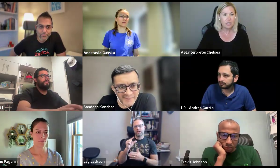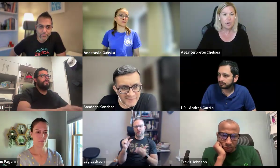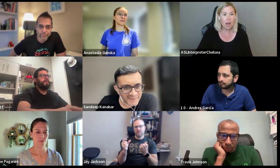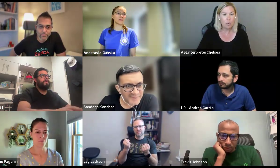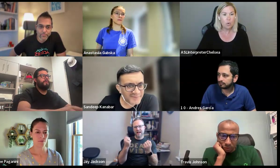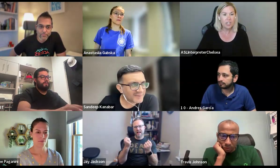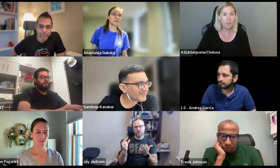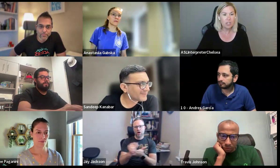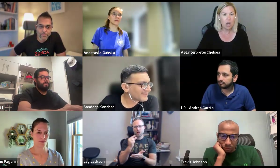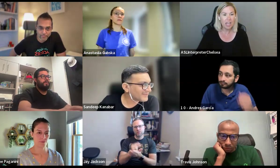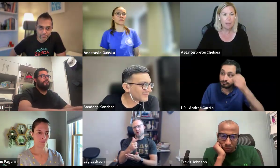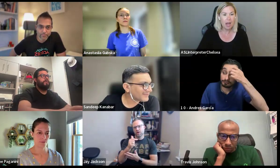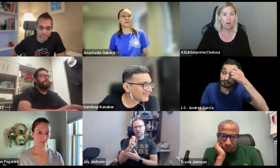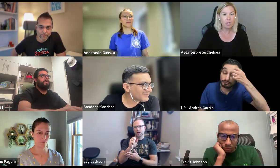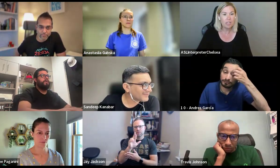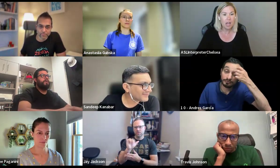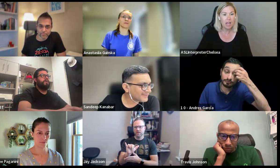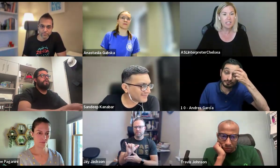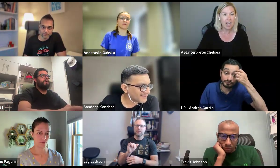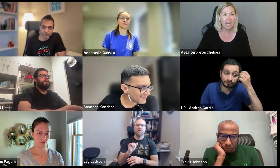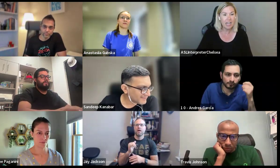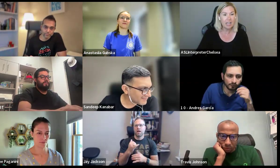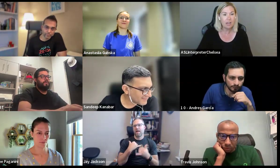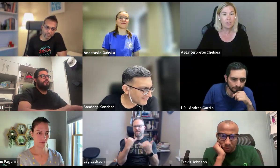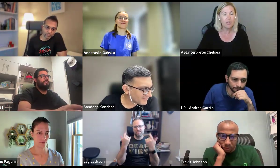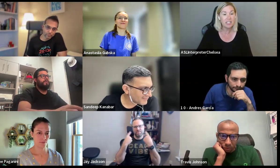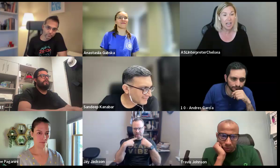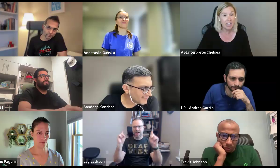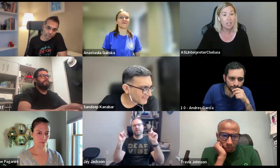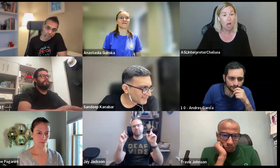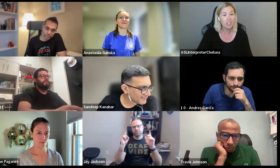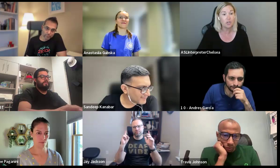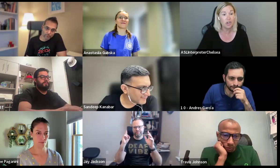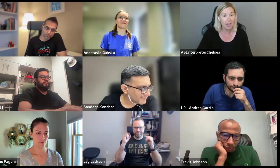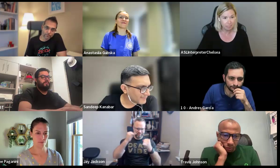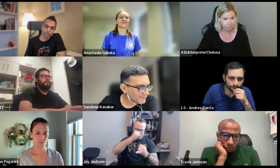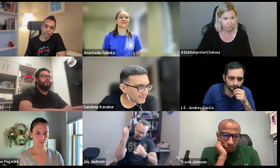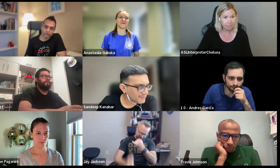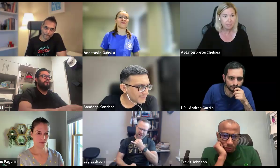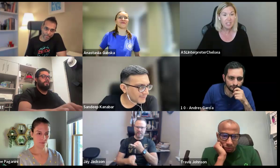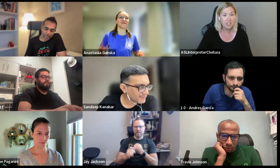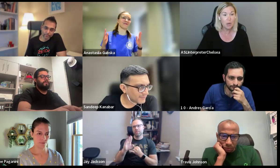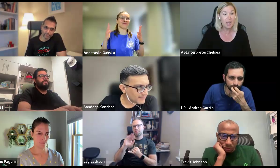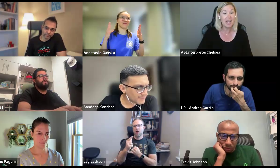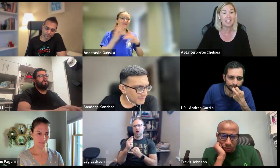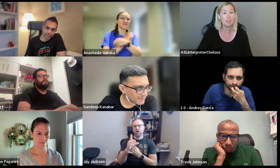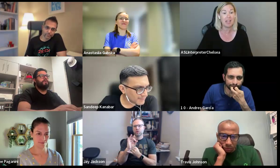So now we're going to be talking about signing the signing glossary. So it has